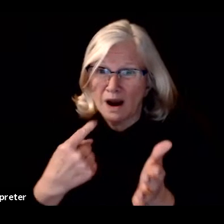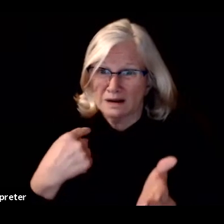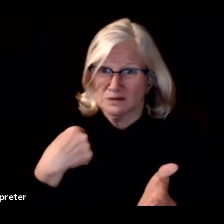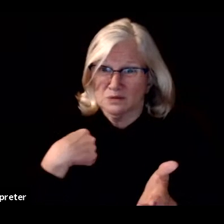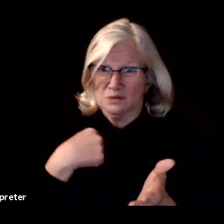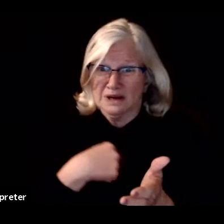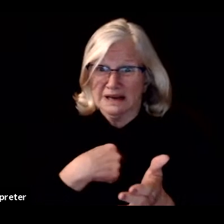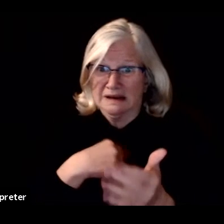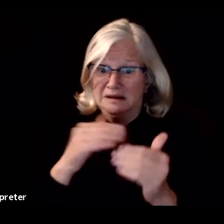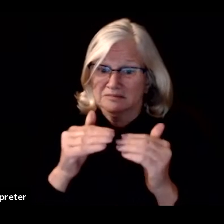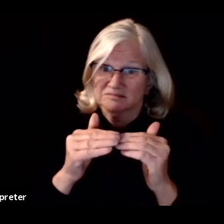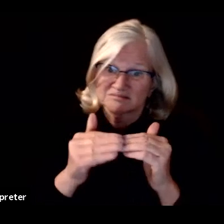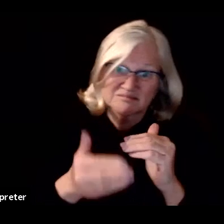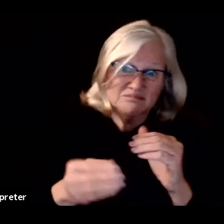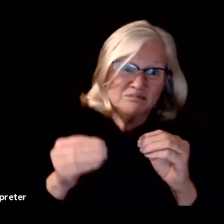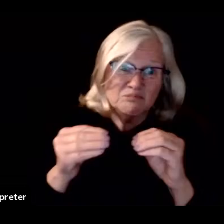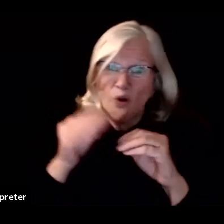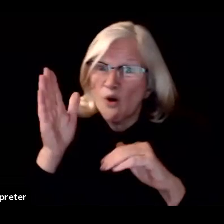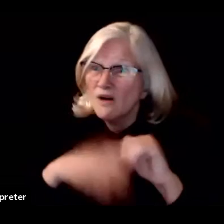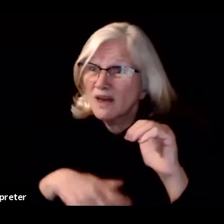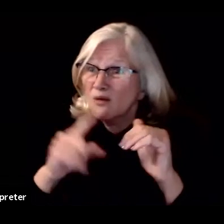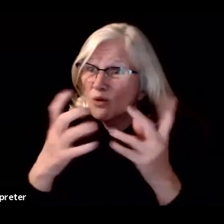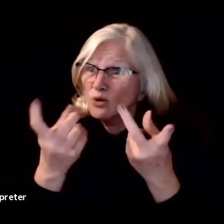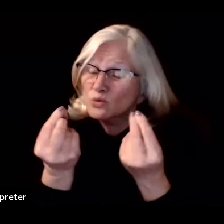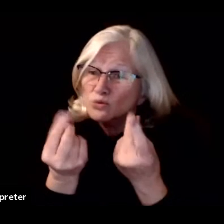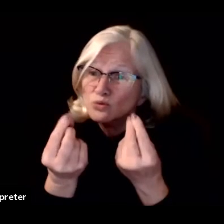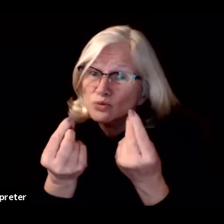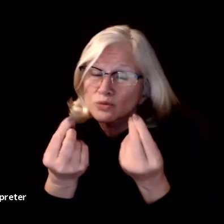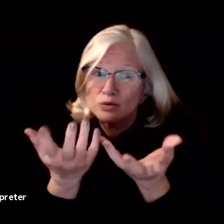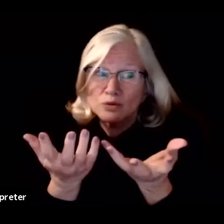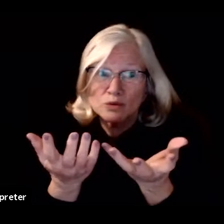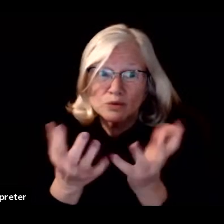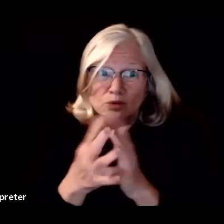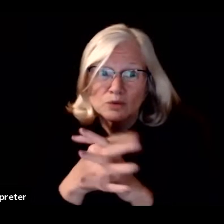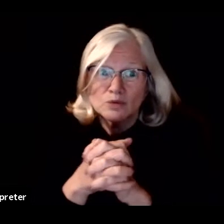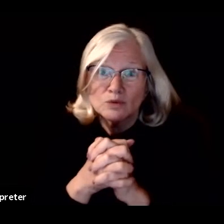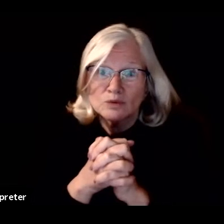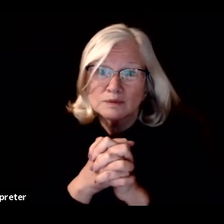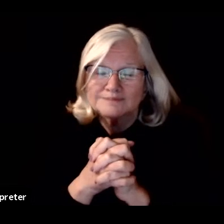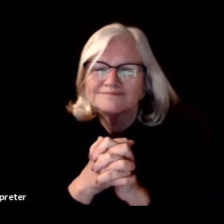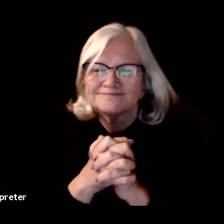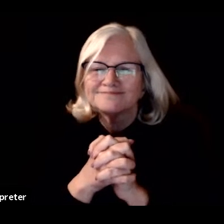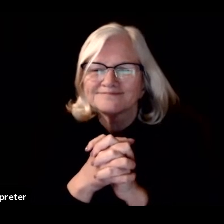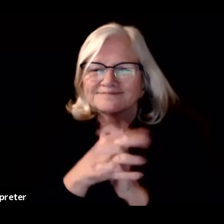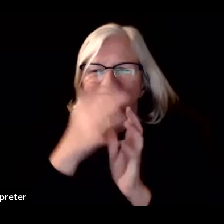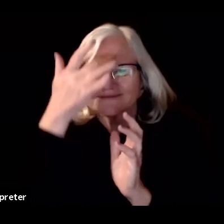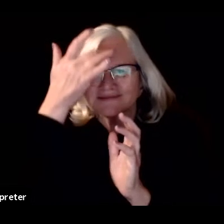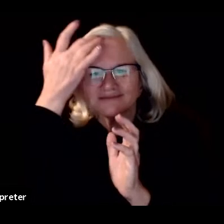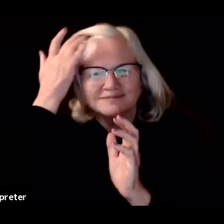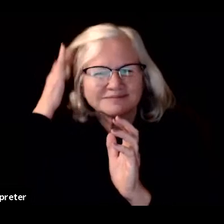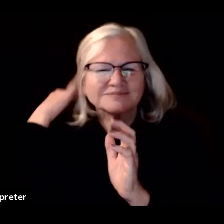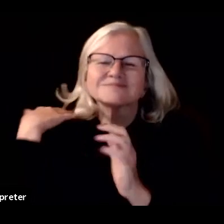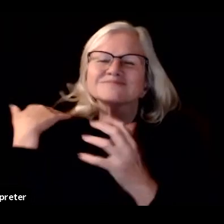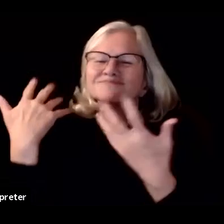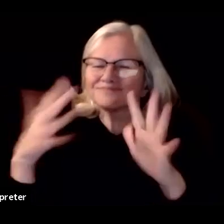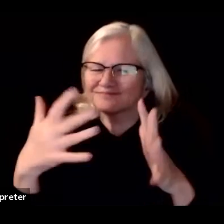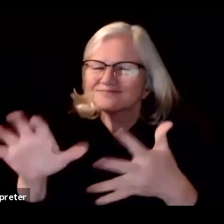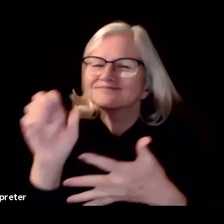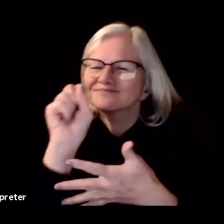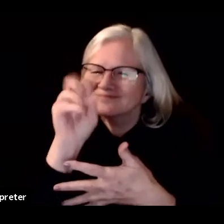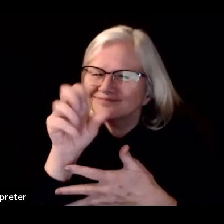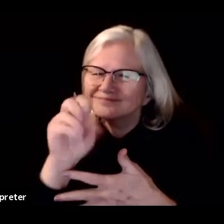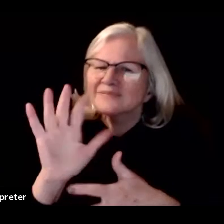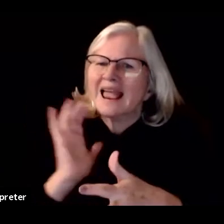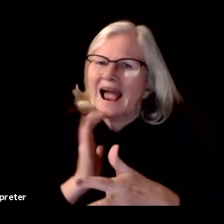Well, I do think this is Commissioner Malcolm again, as I alluded to, some of the things that the systems are already doing